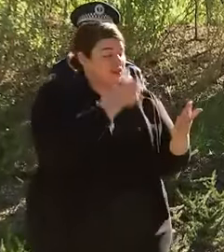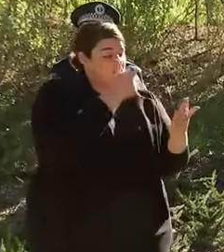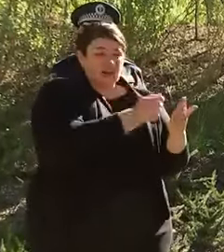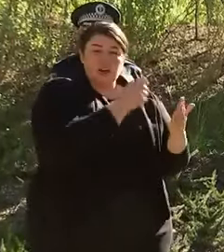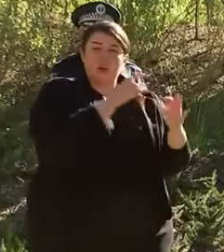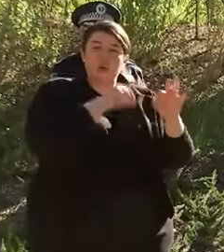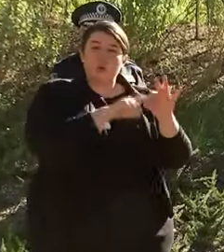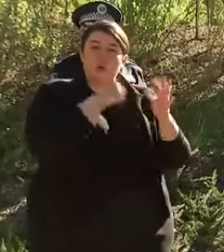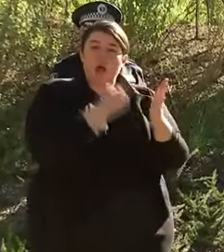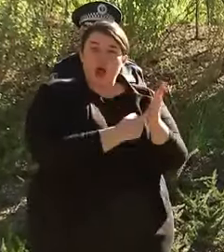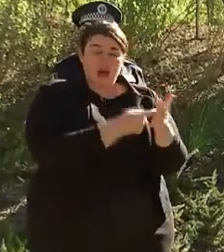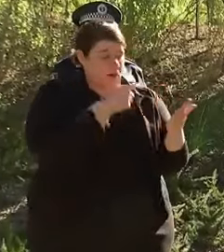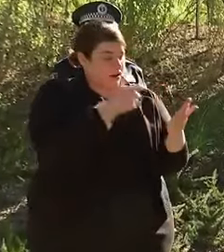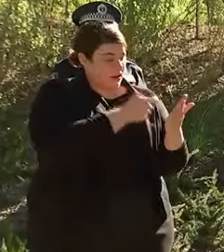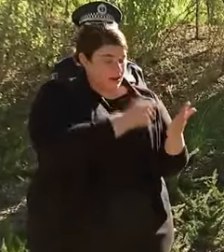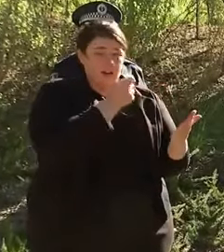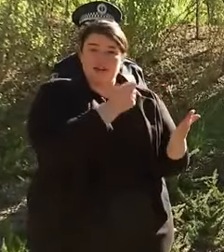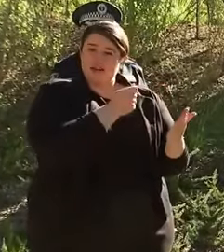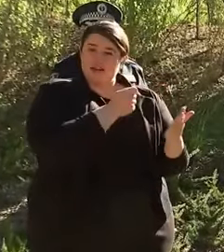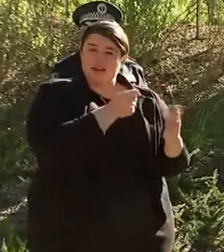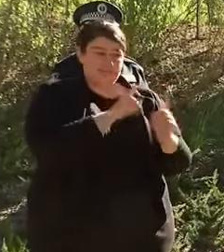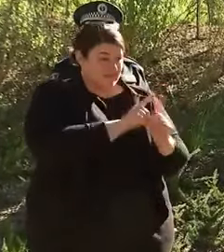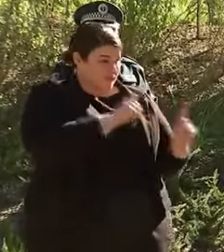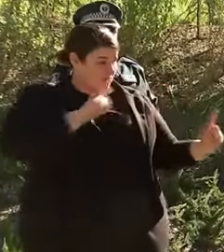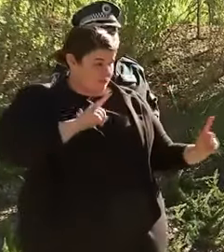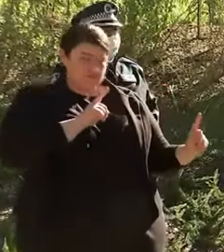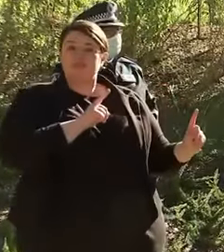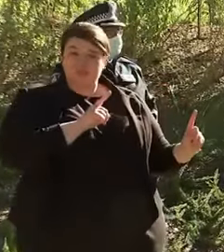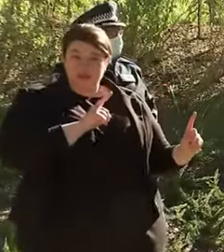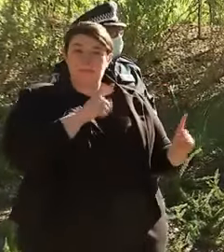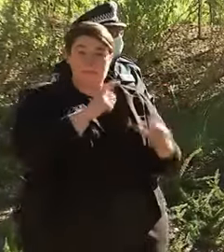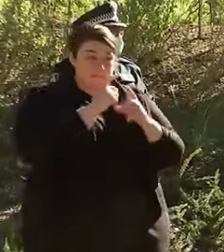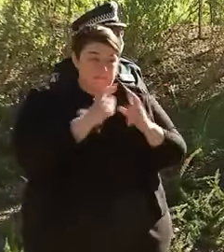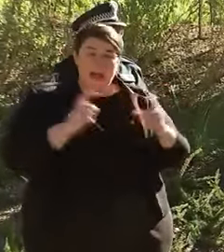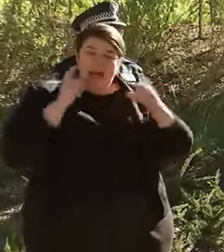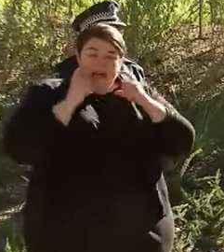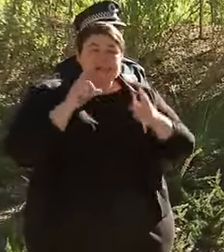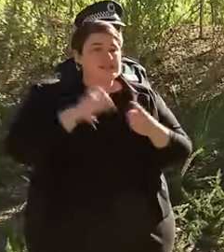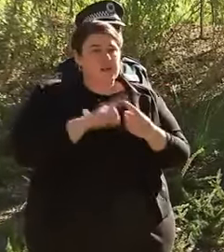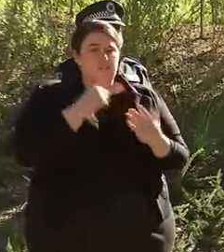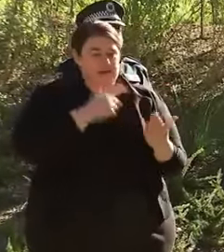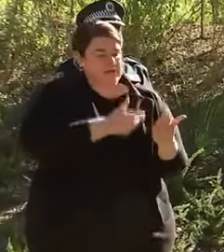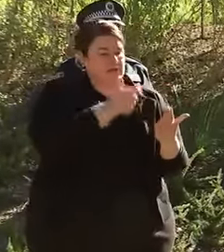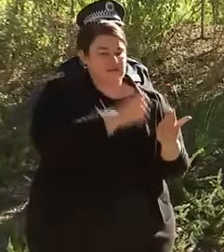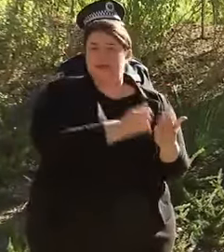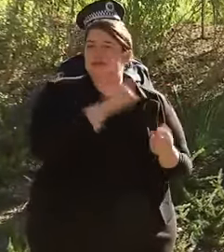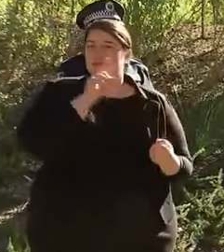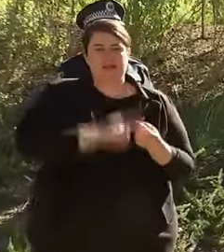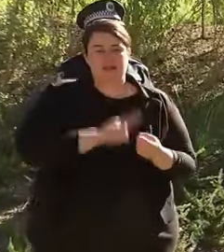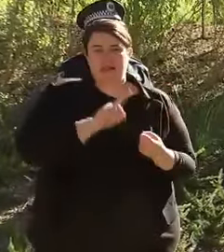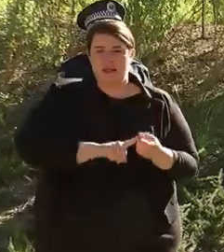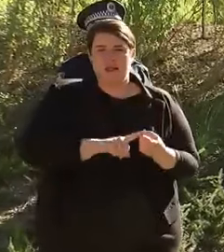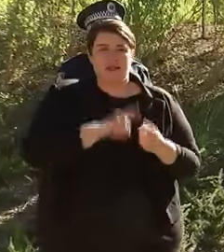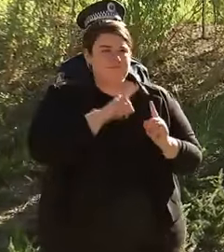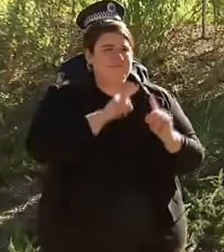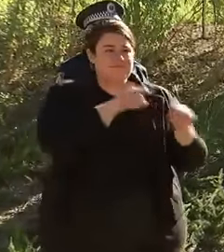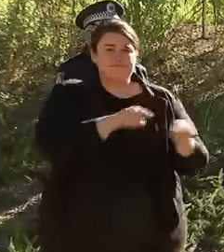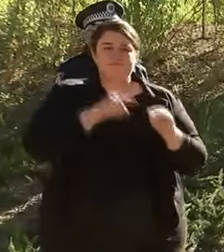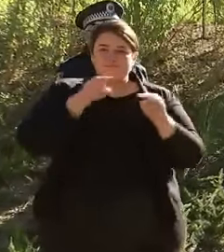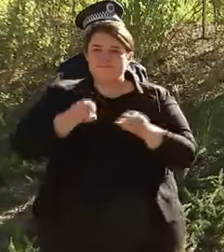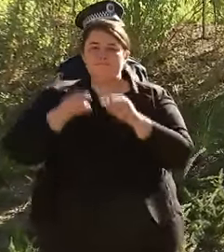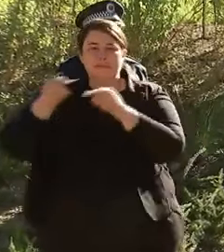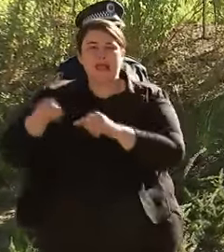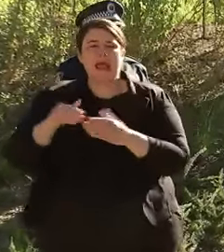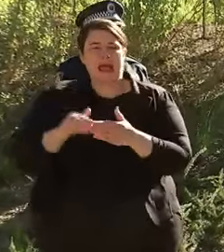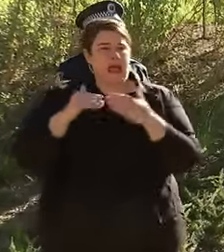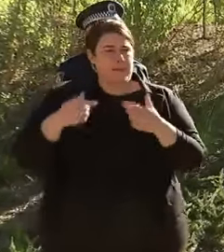contact, even if it's with good social distancing and even if it's with a mask? Please register your QR contact. We know QR code. We know a